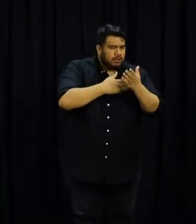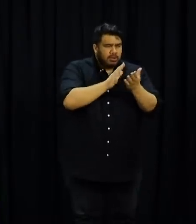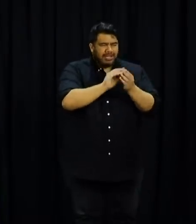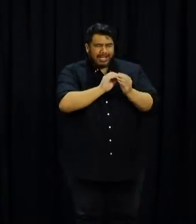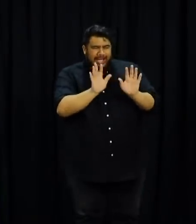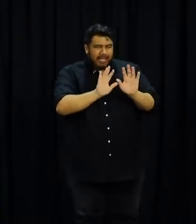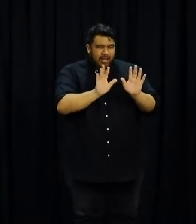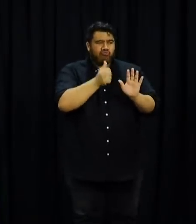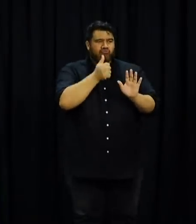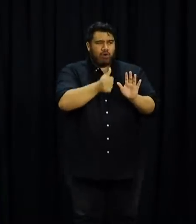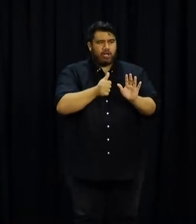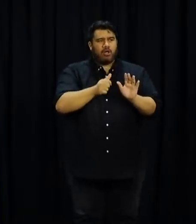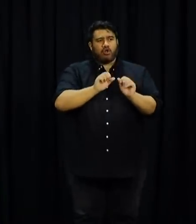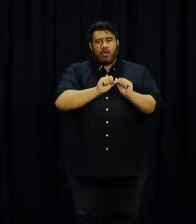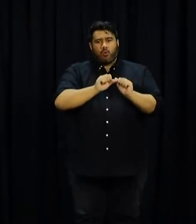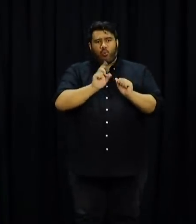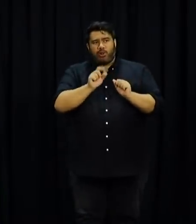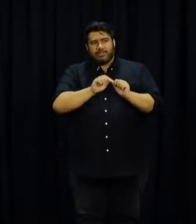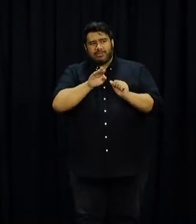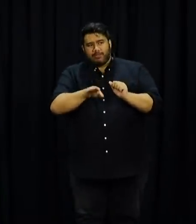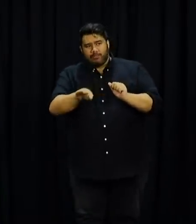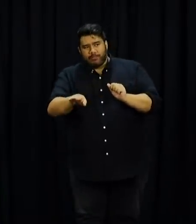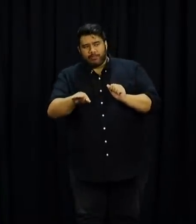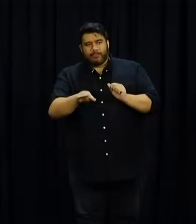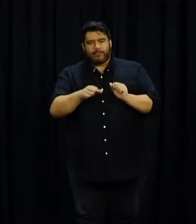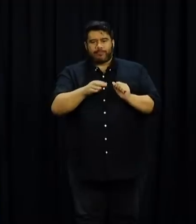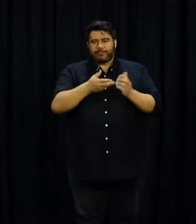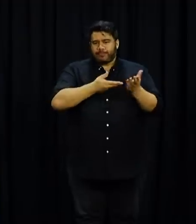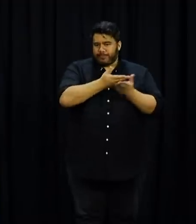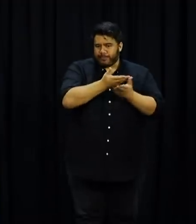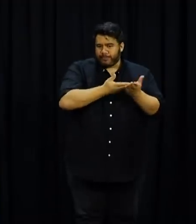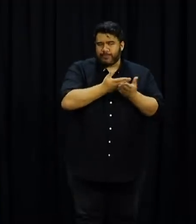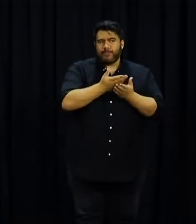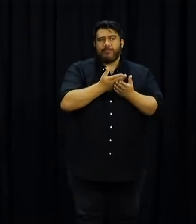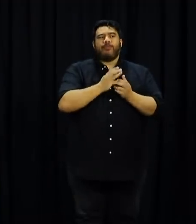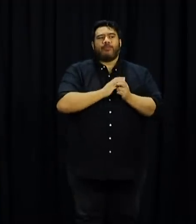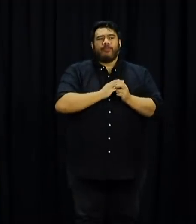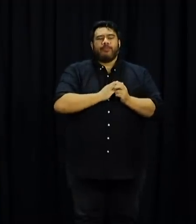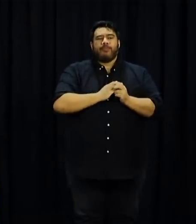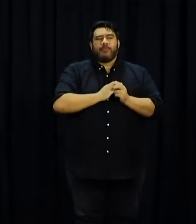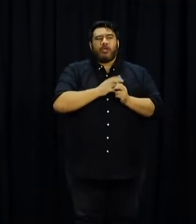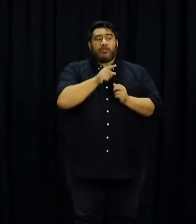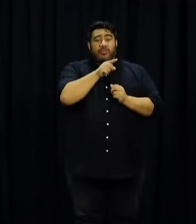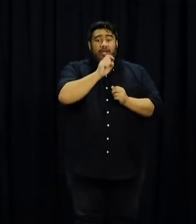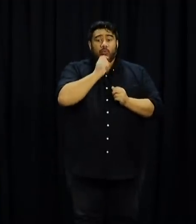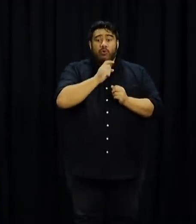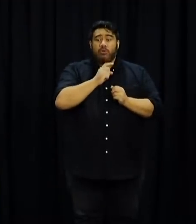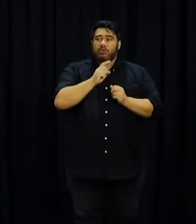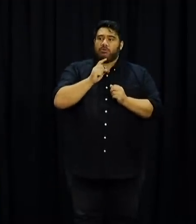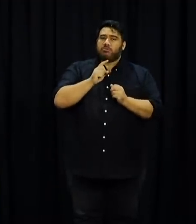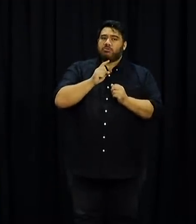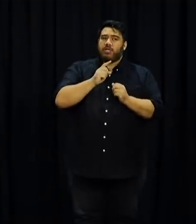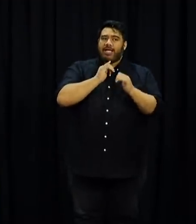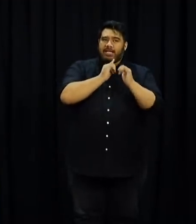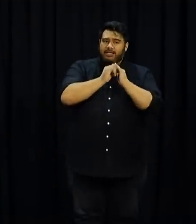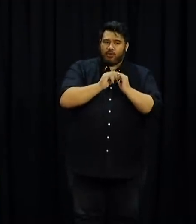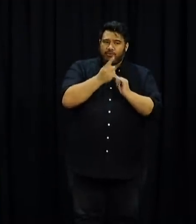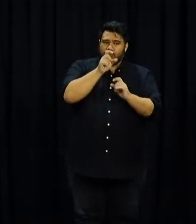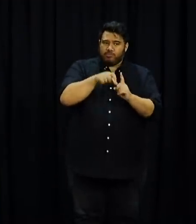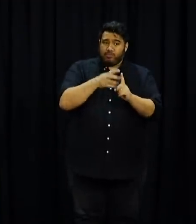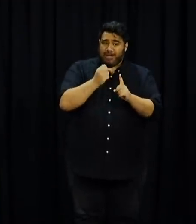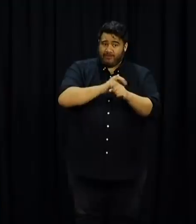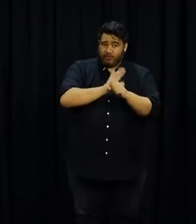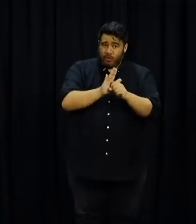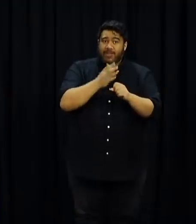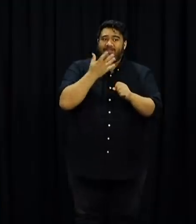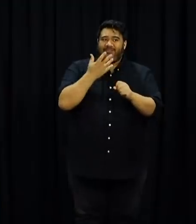and organise for a further update once the initial case had been interviewed. The Prime Minister can talk a little